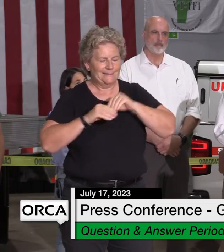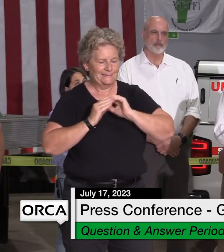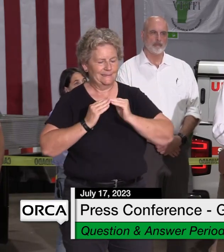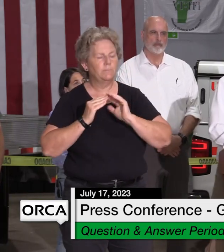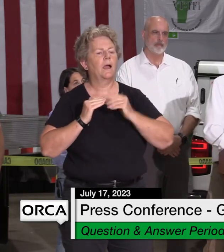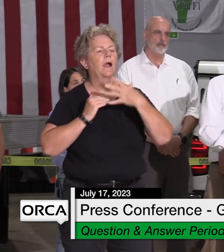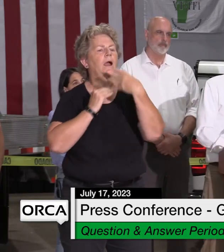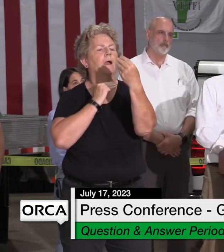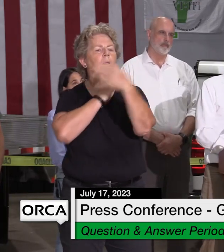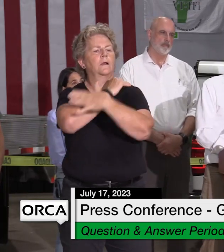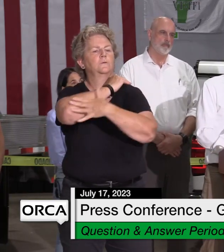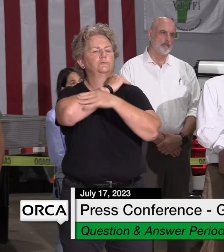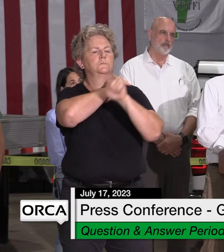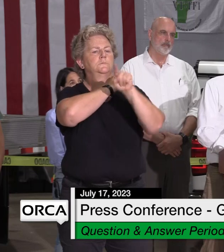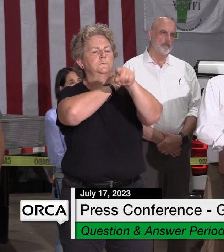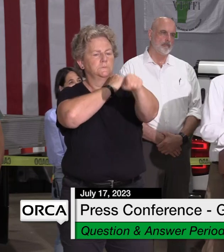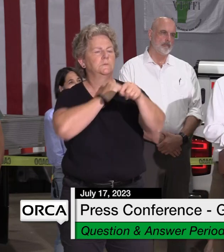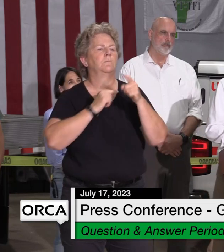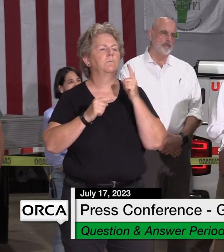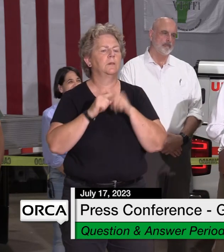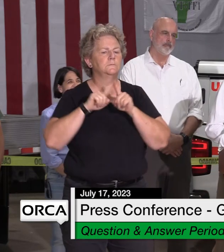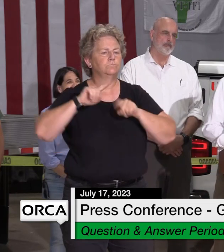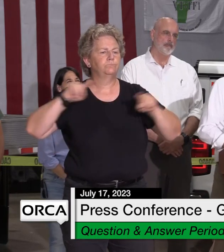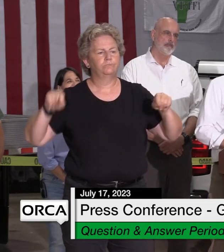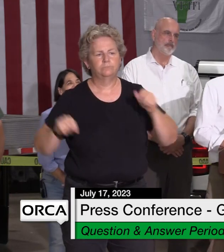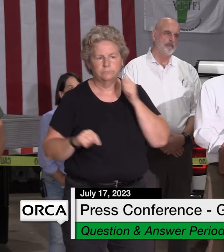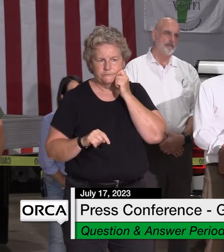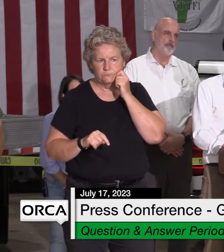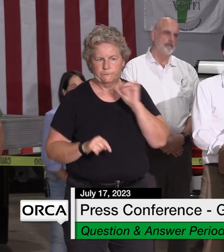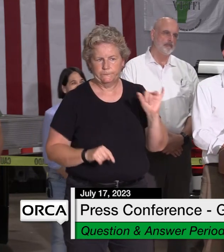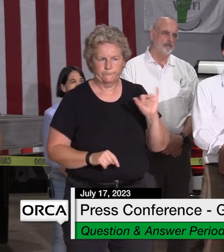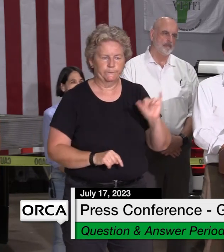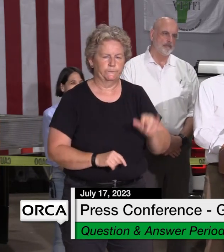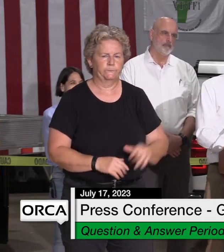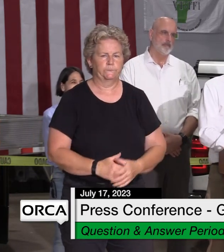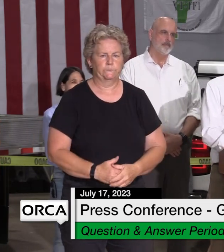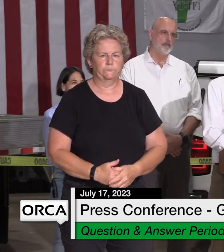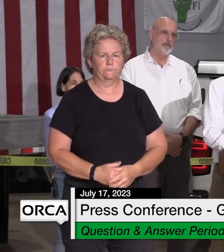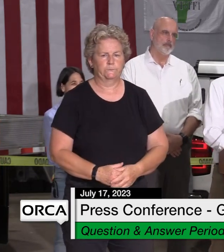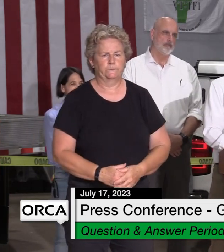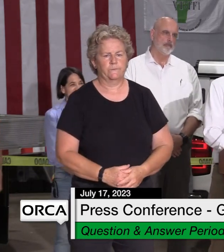for pronouncing Barrie correctly. I did my best.